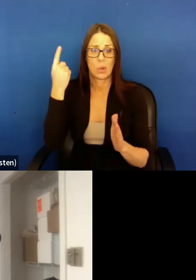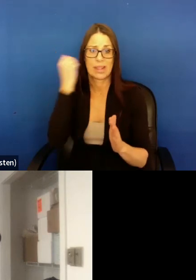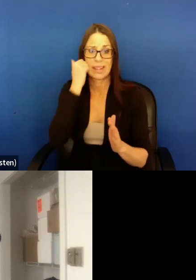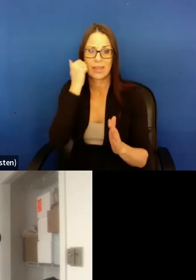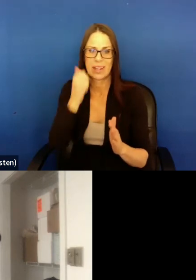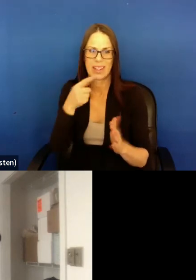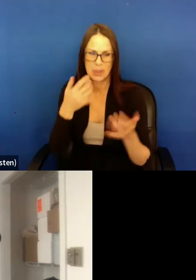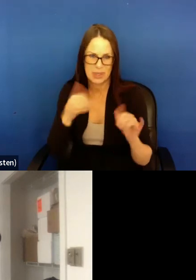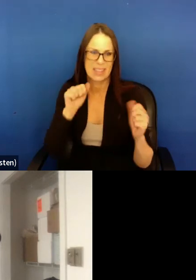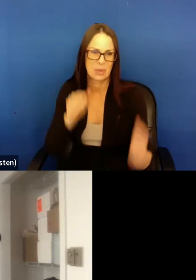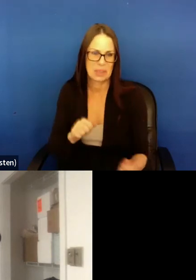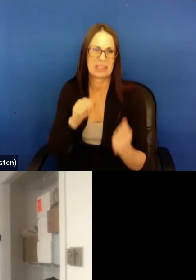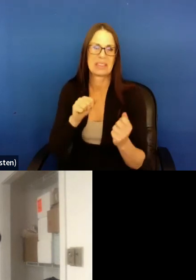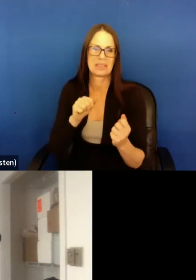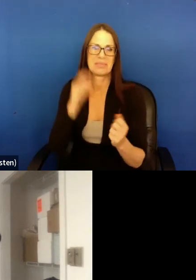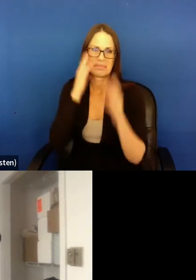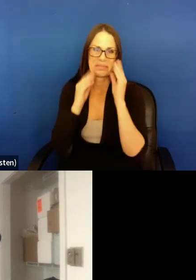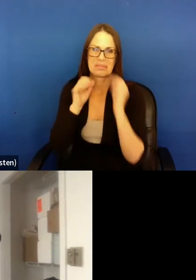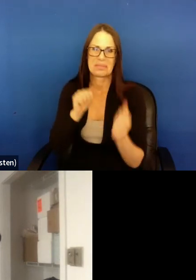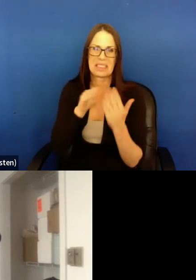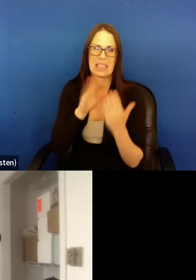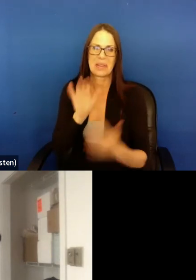encounter it.